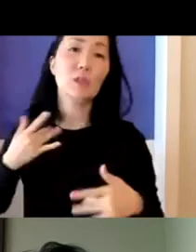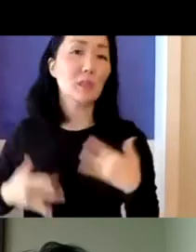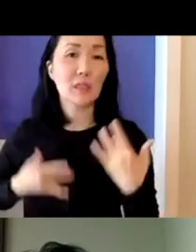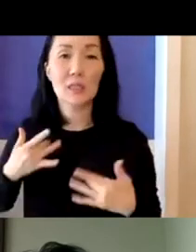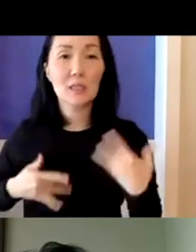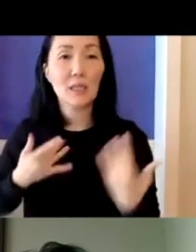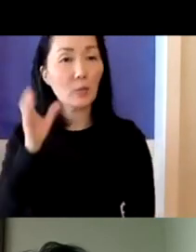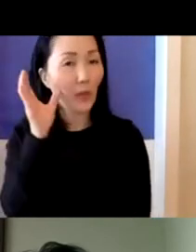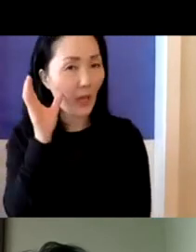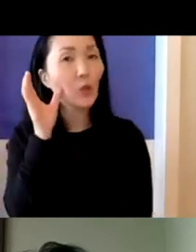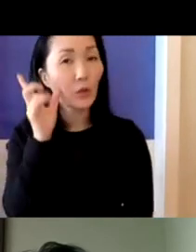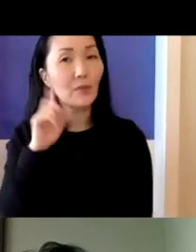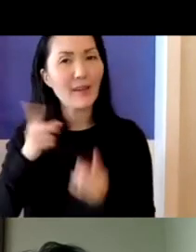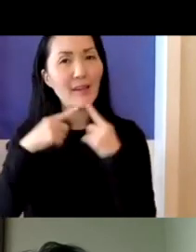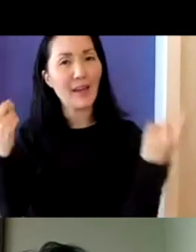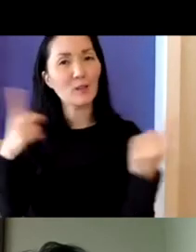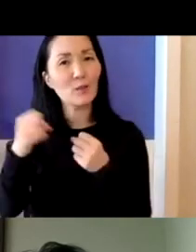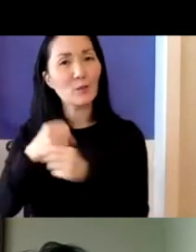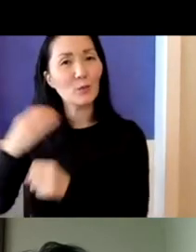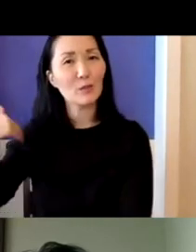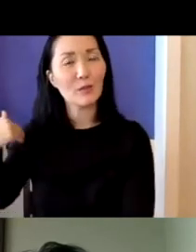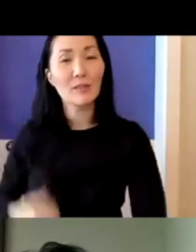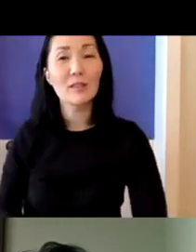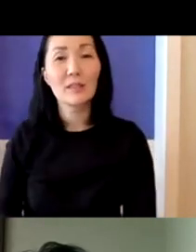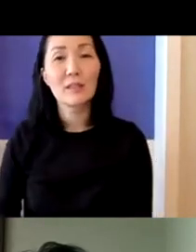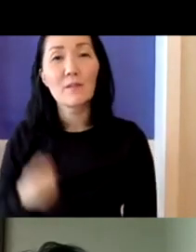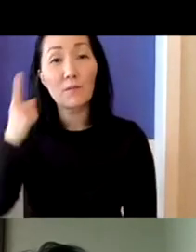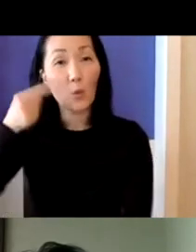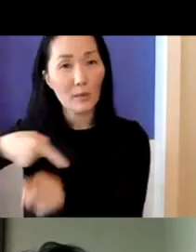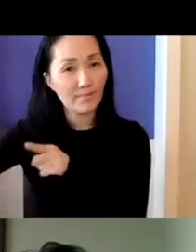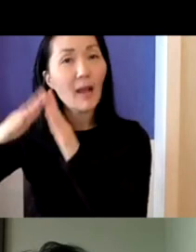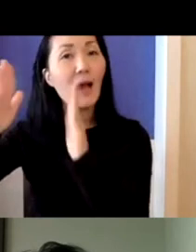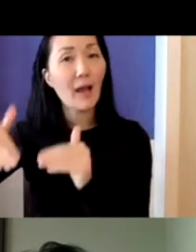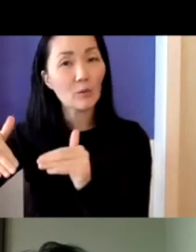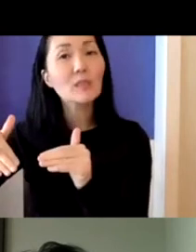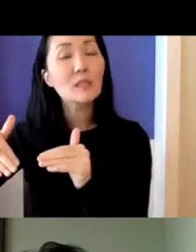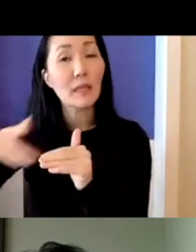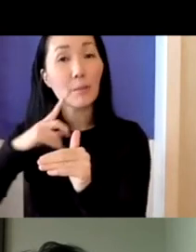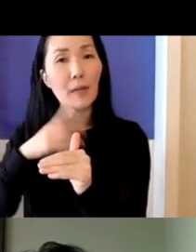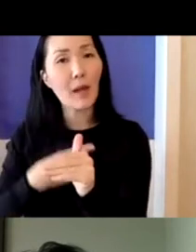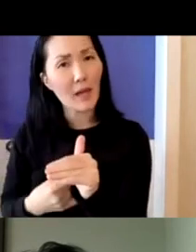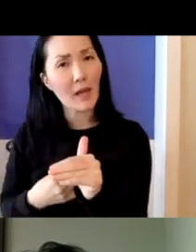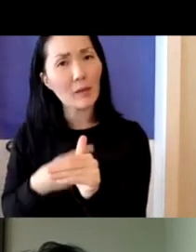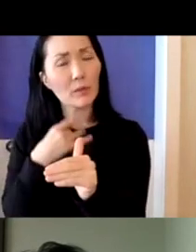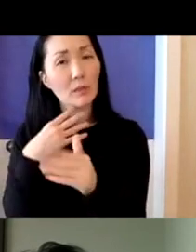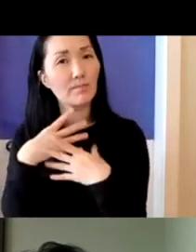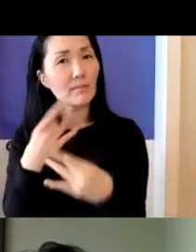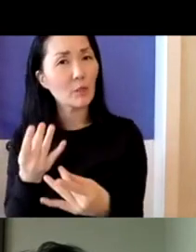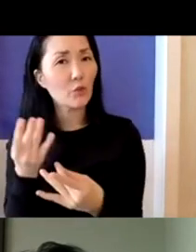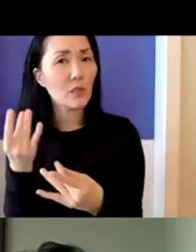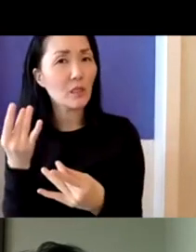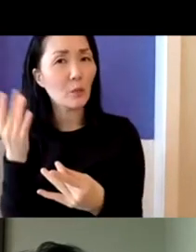in recent years. In terms of housing, what really intrigued me about it was also that